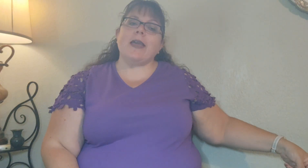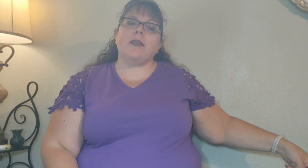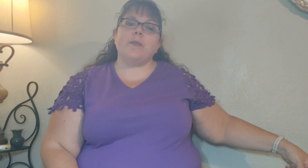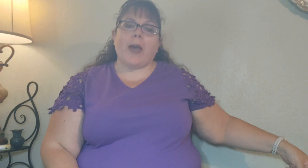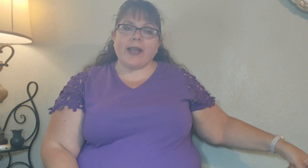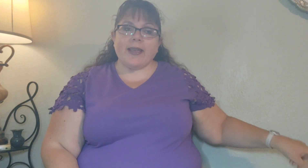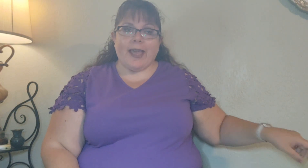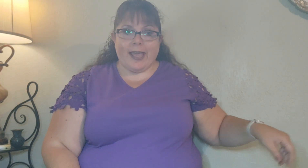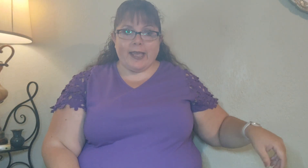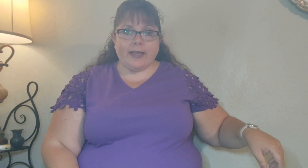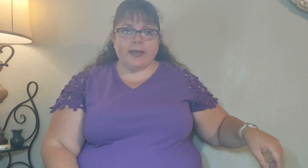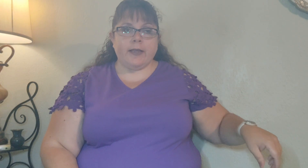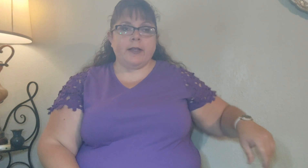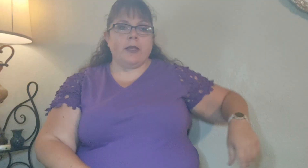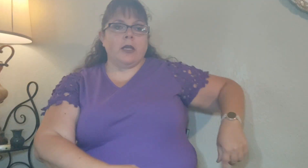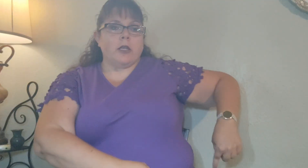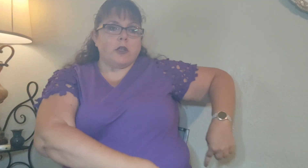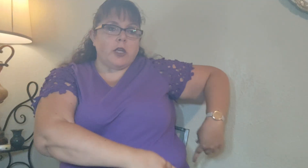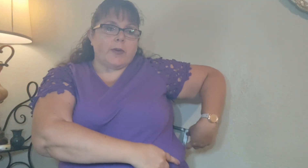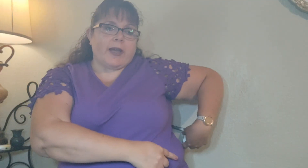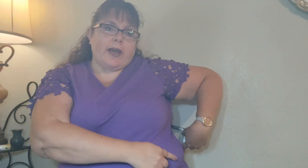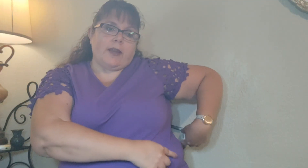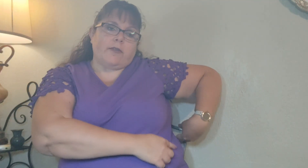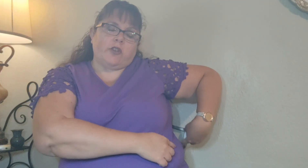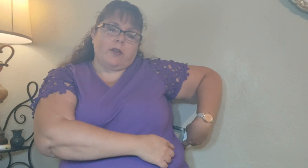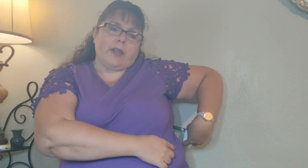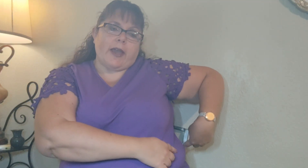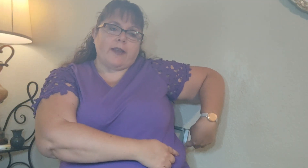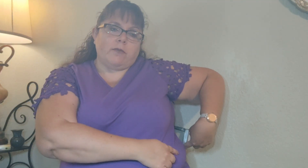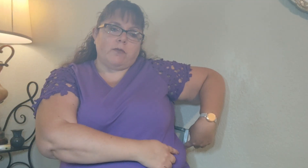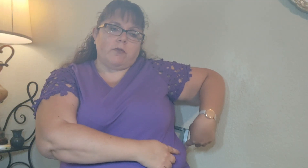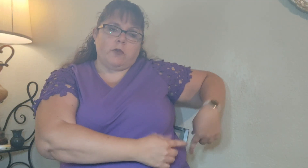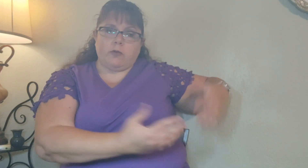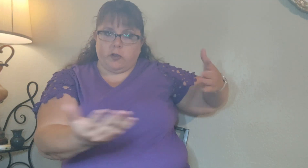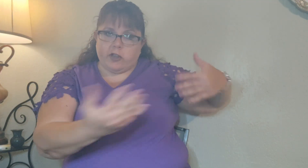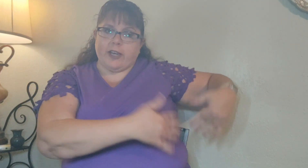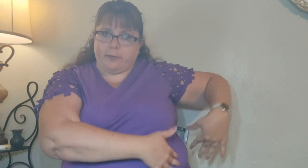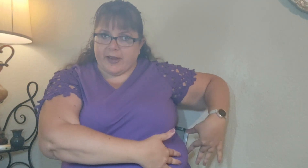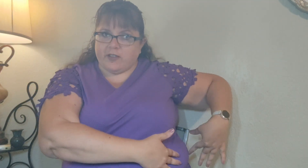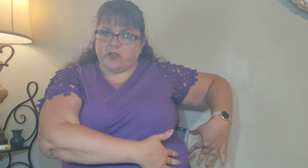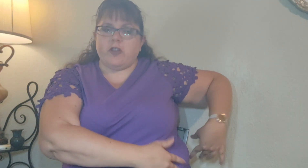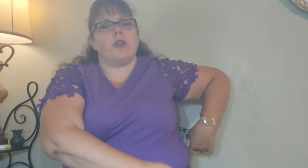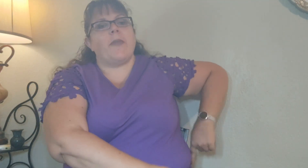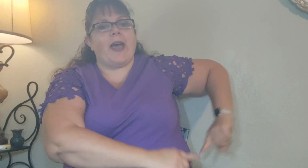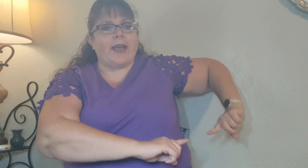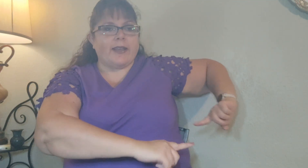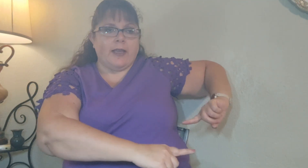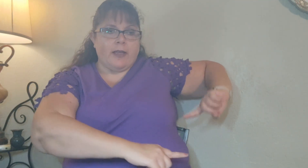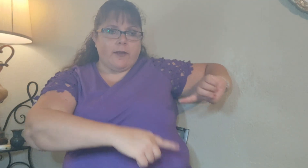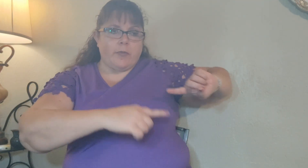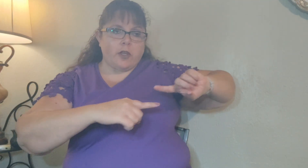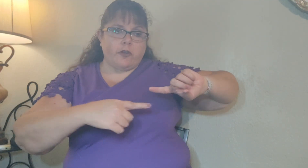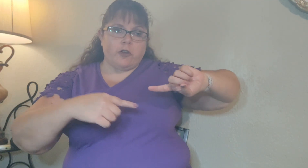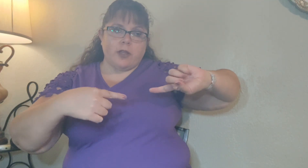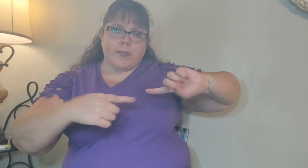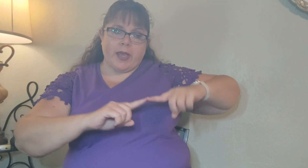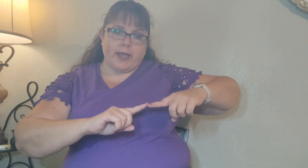in backache, you would kind of like, you try to reach to your back, but you do the